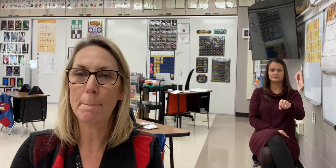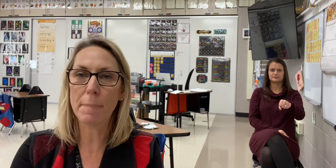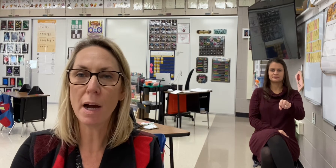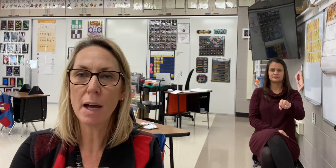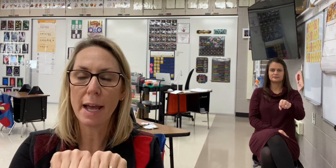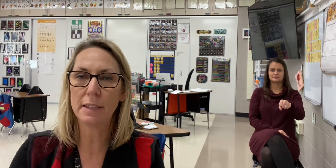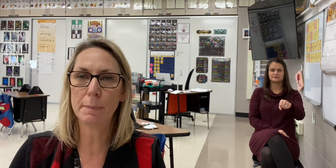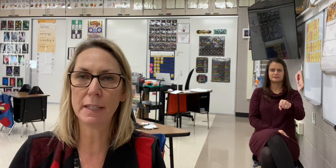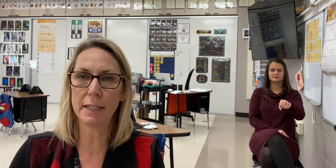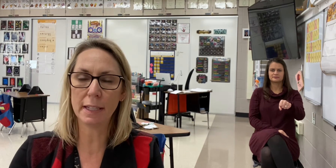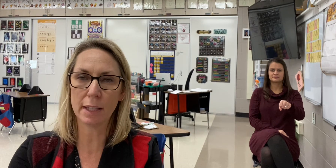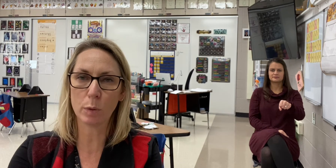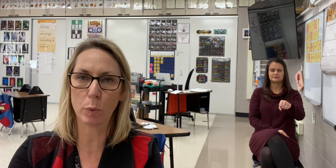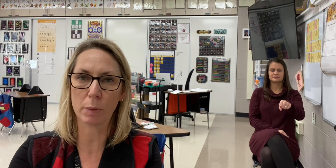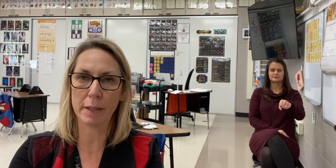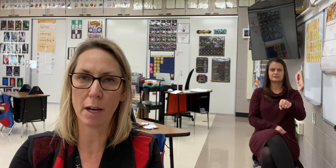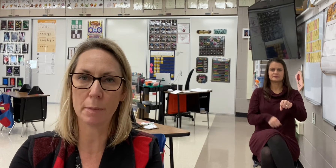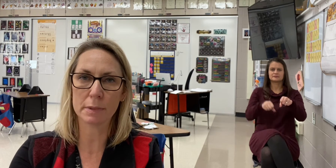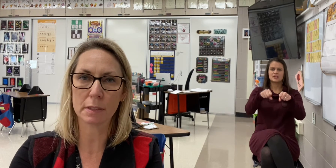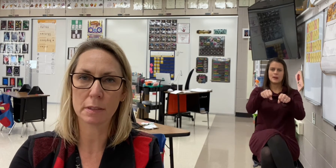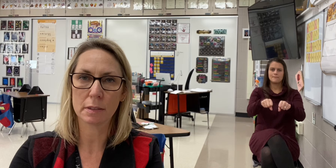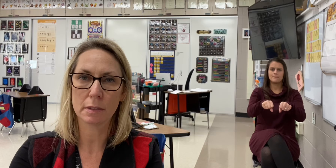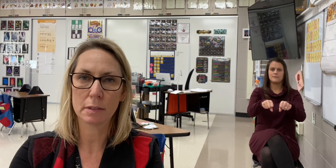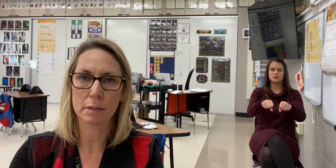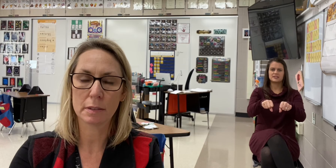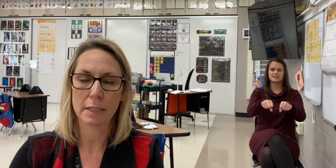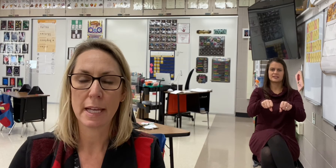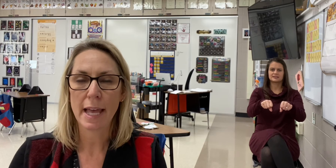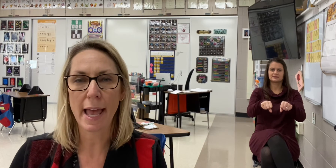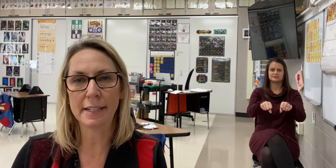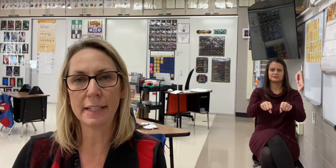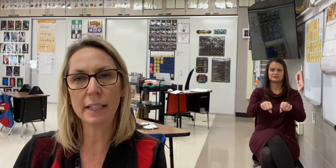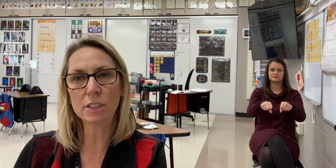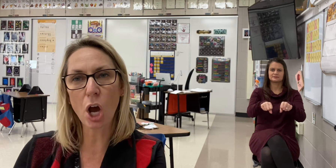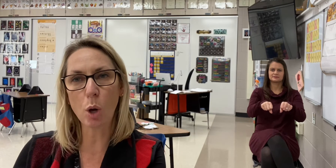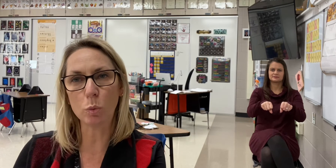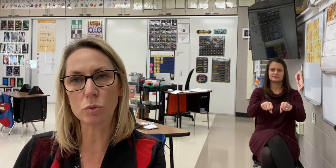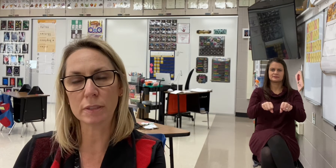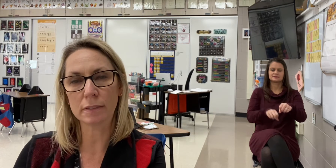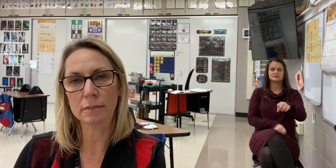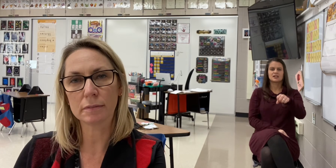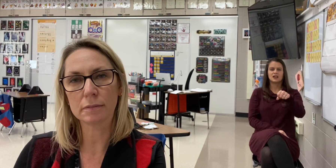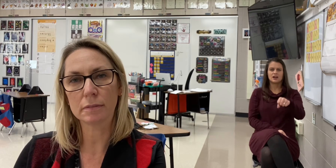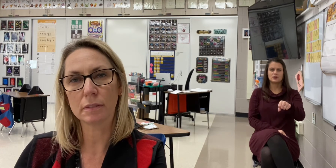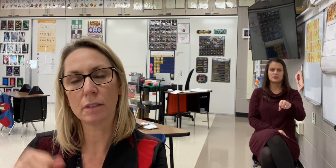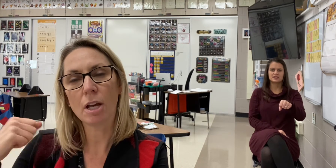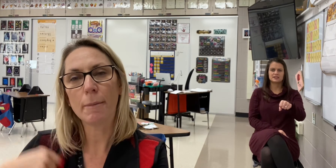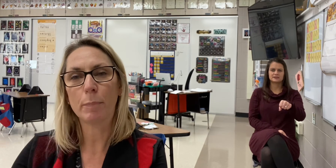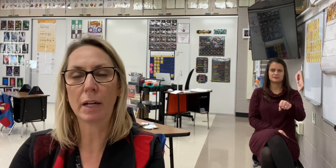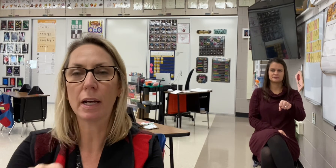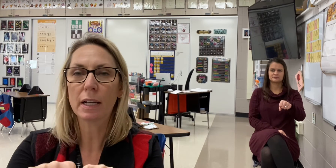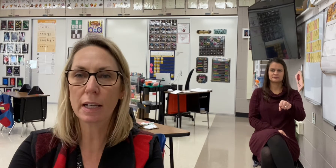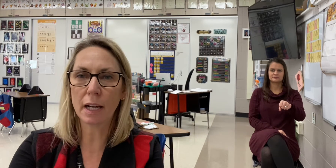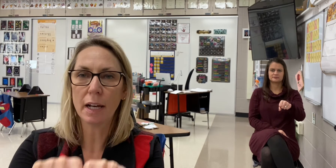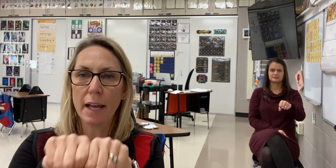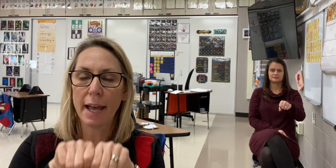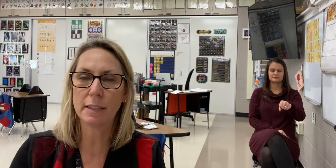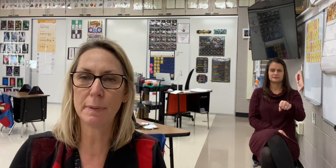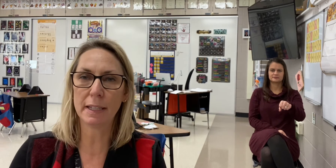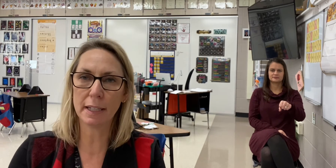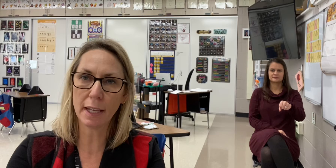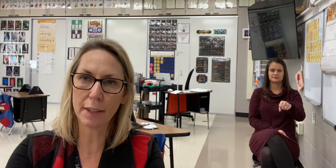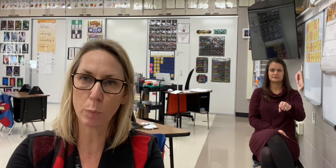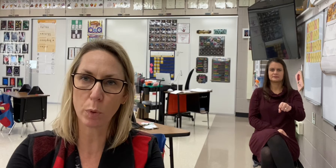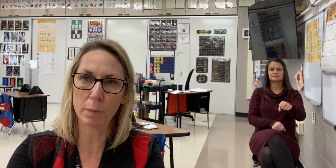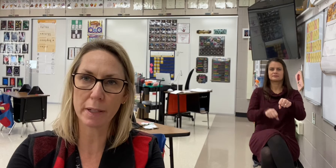a B at the beginning and the word becomes? Boat. Ending is oat. Oat. Put a K at